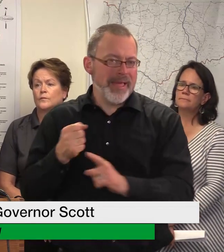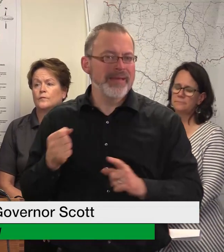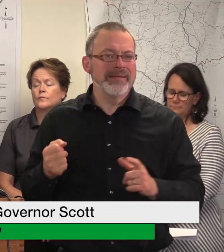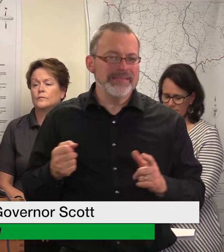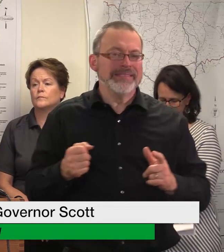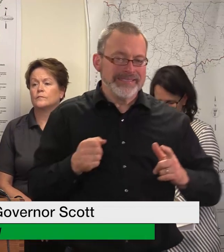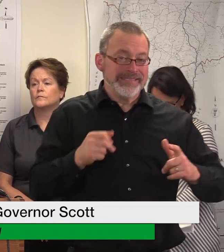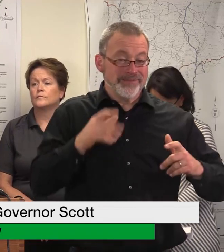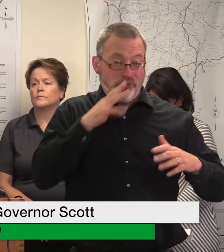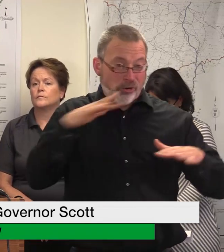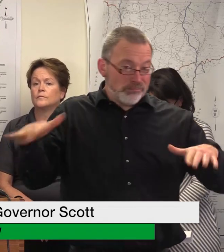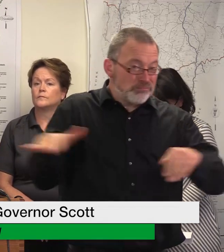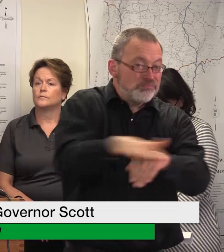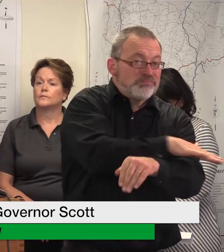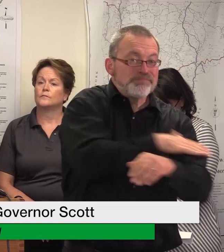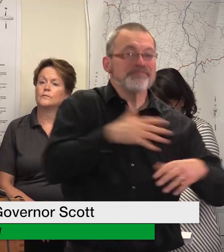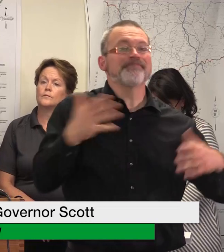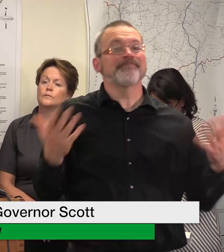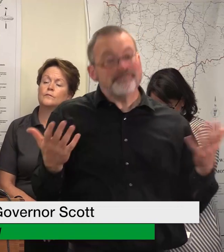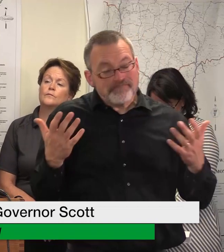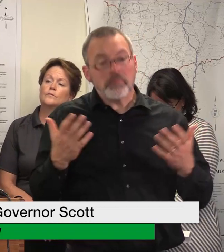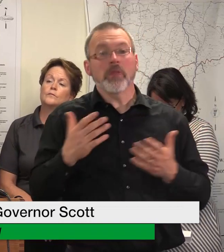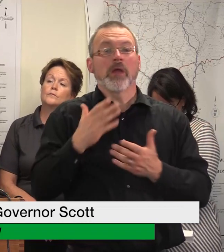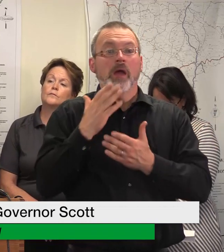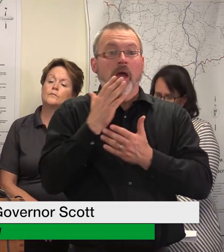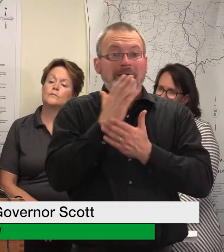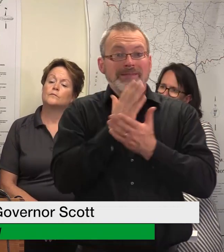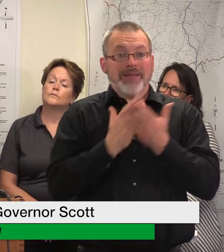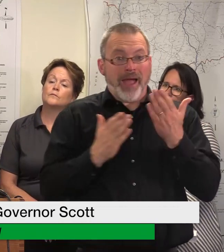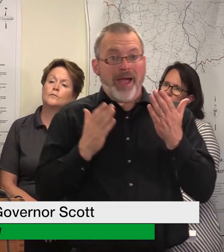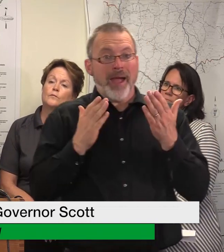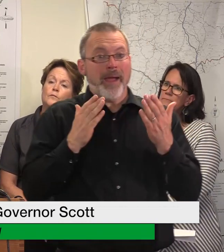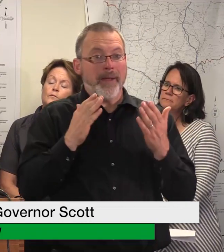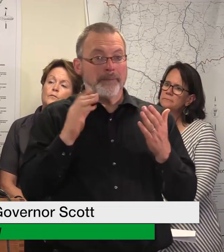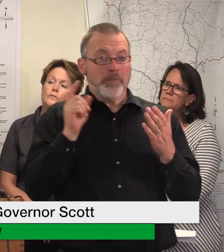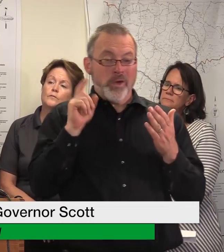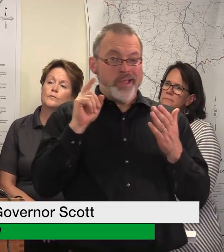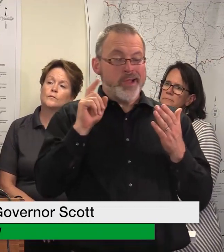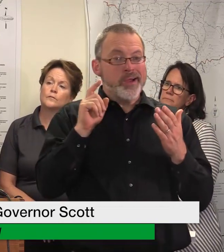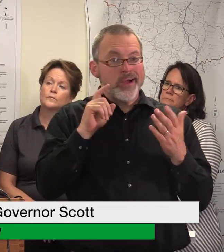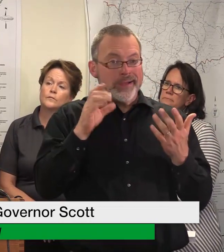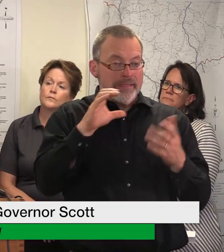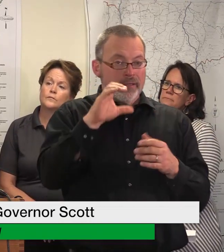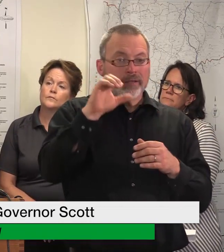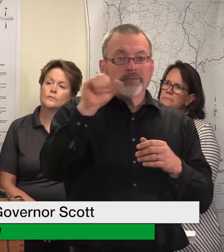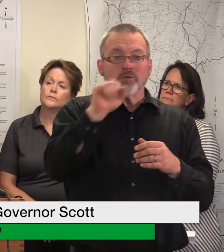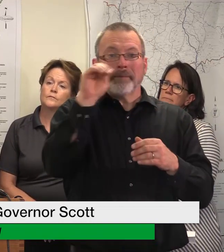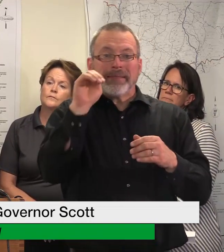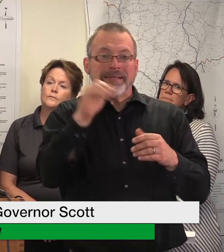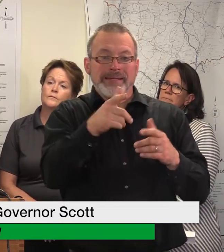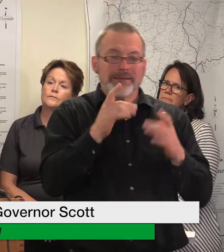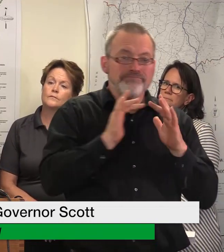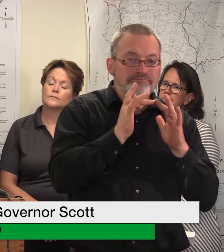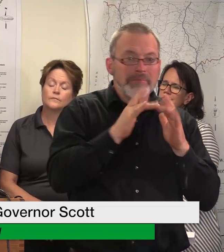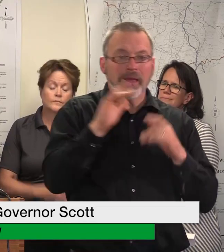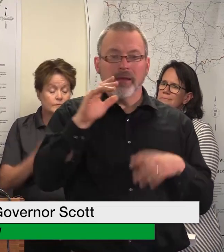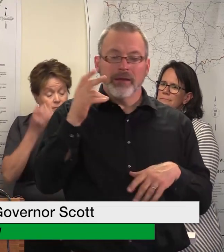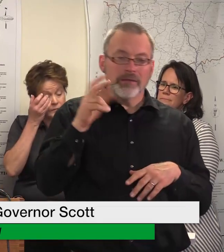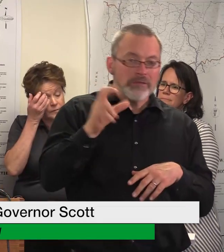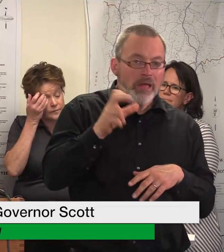And some of us in just social media have been communicating about the double-edged sword of floodlands. They're some of the best land for